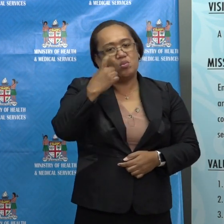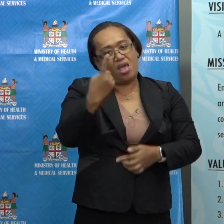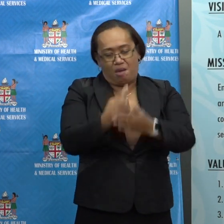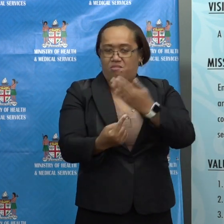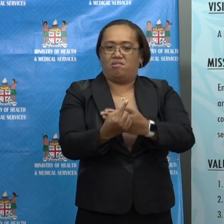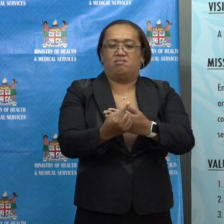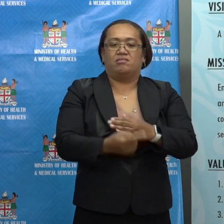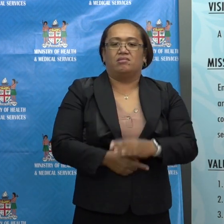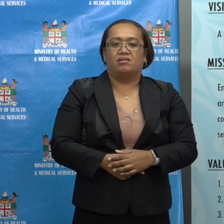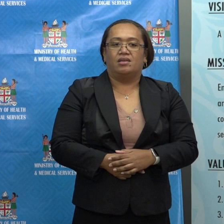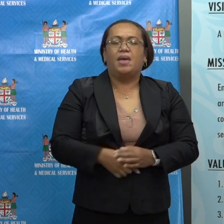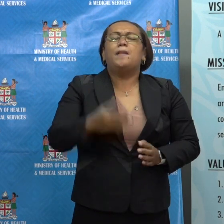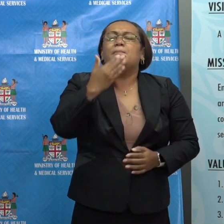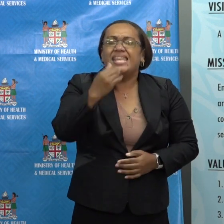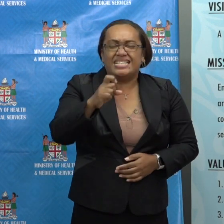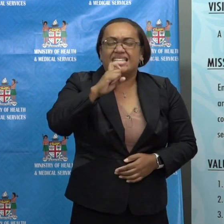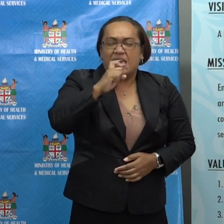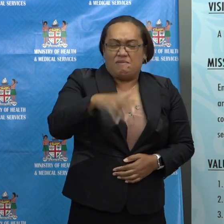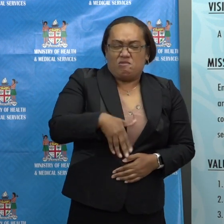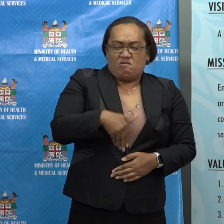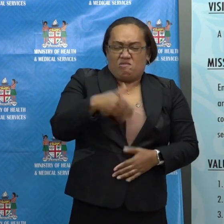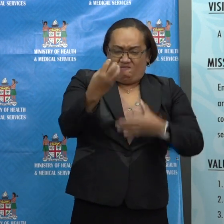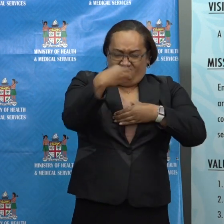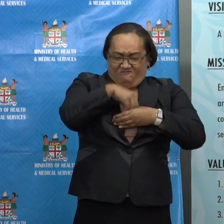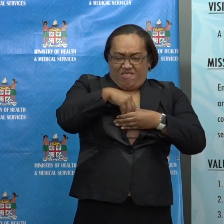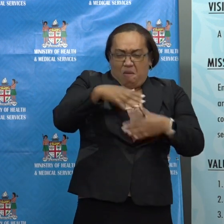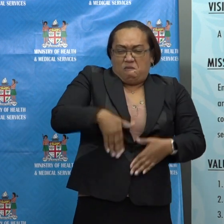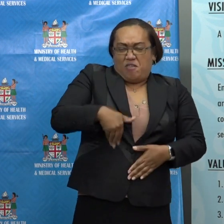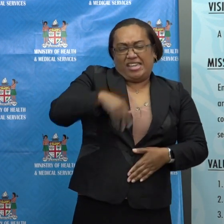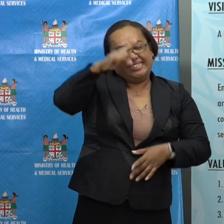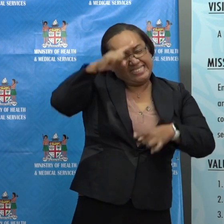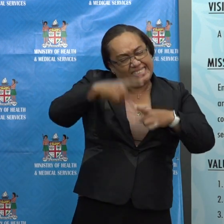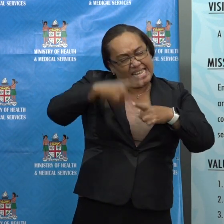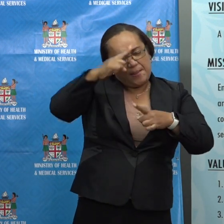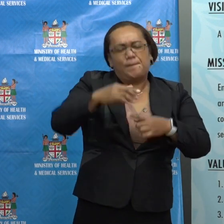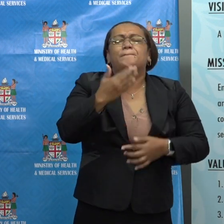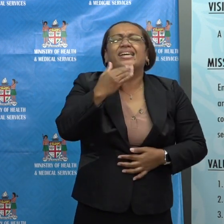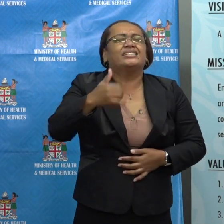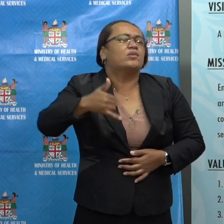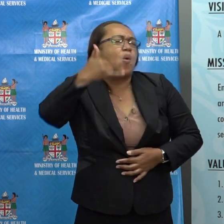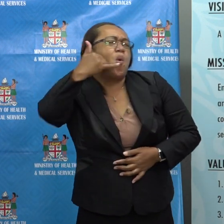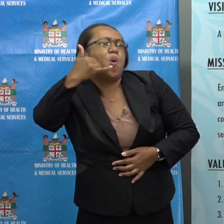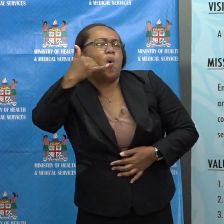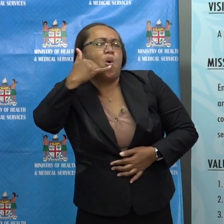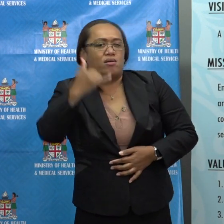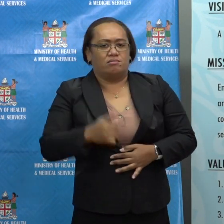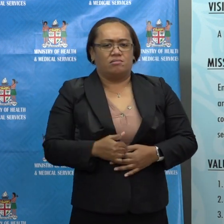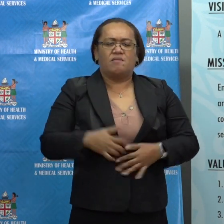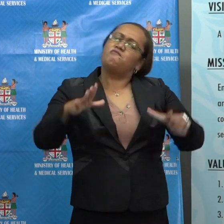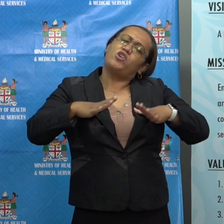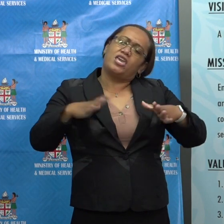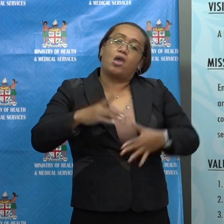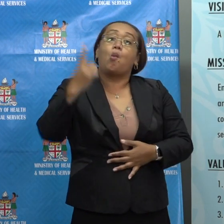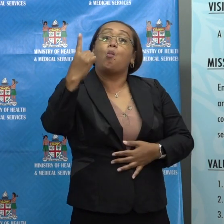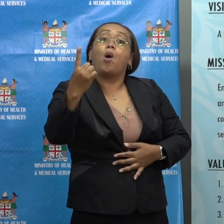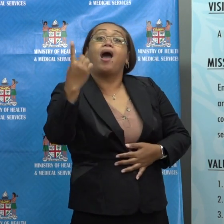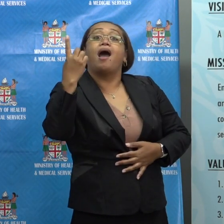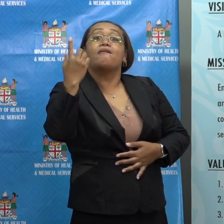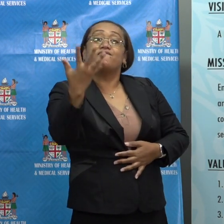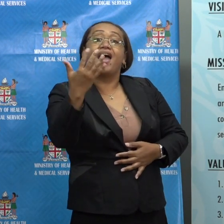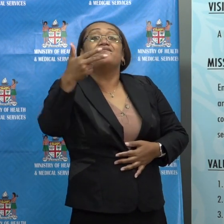Report any symptoms you're feeling as soon as they develop by calling our COVID-19 call center on a toll-free number, 158.